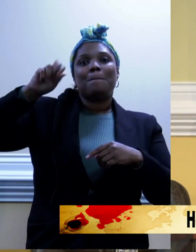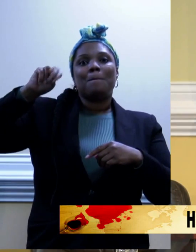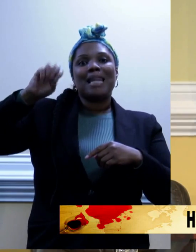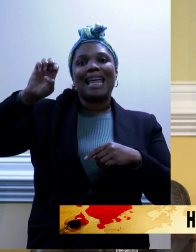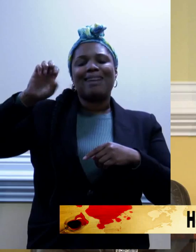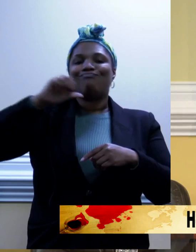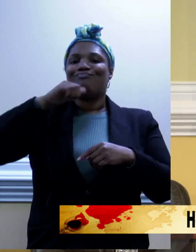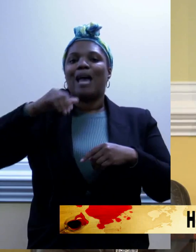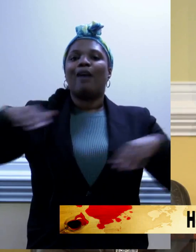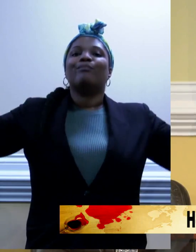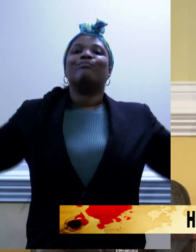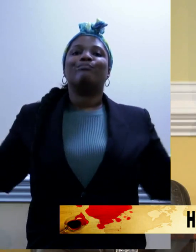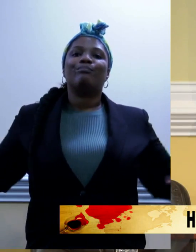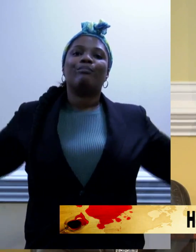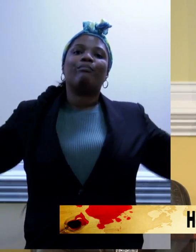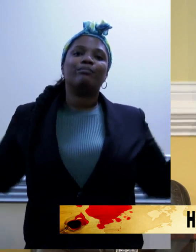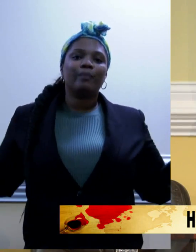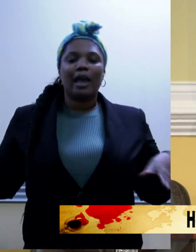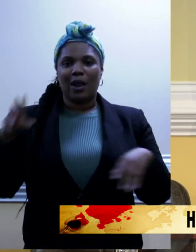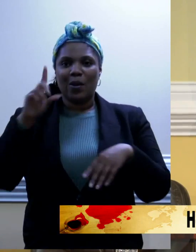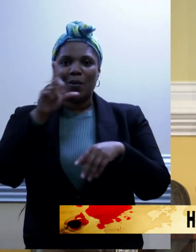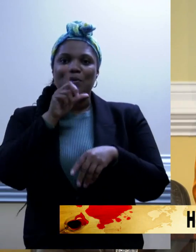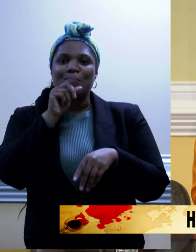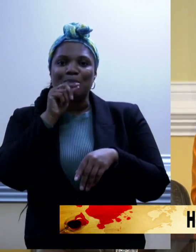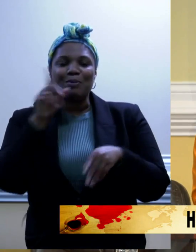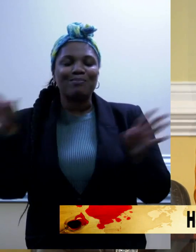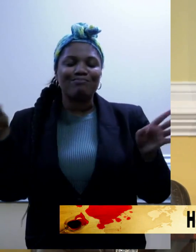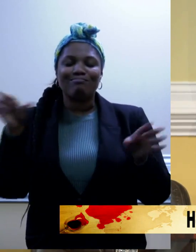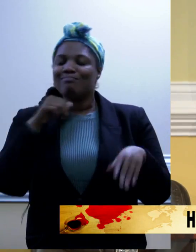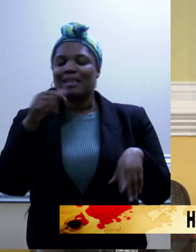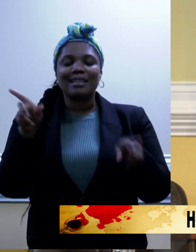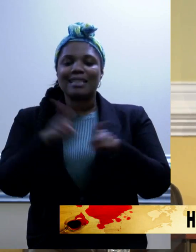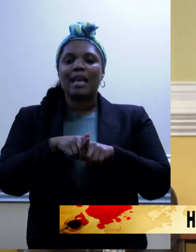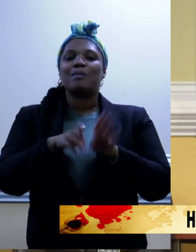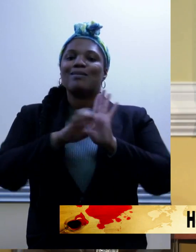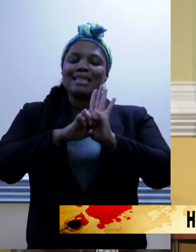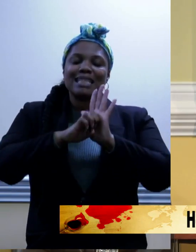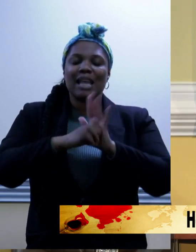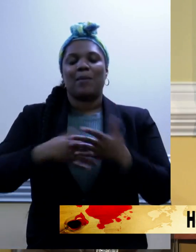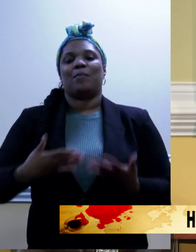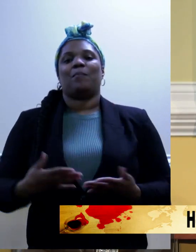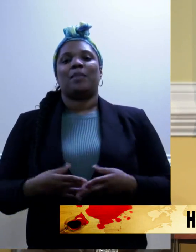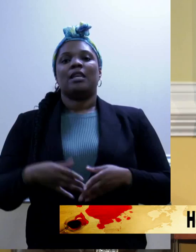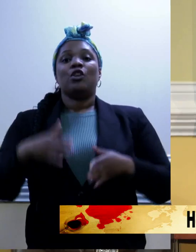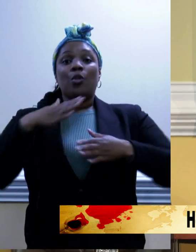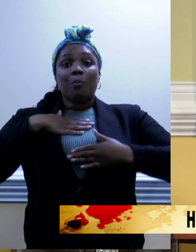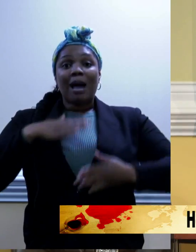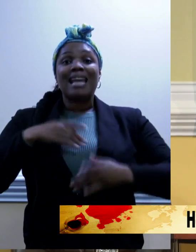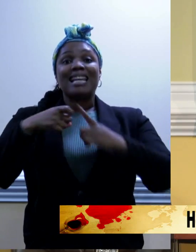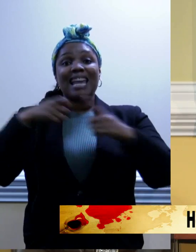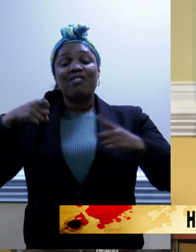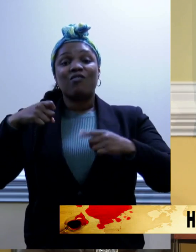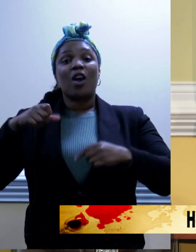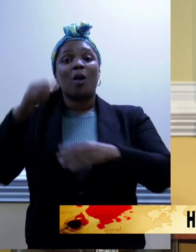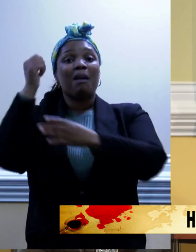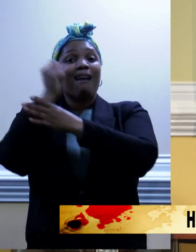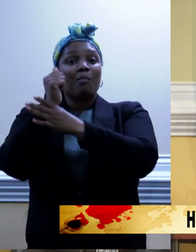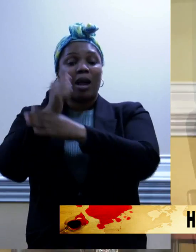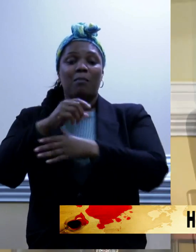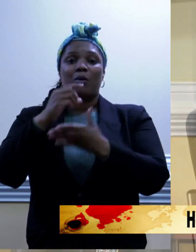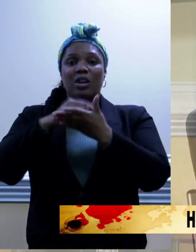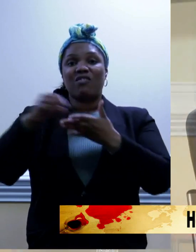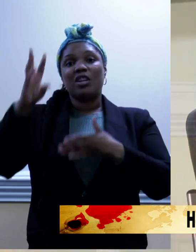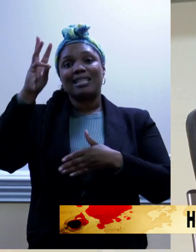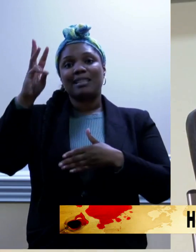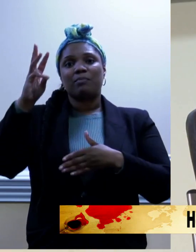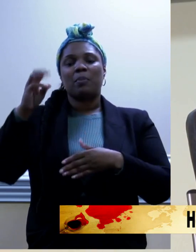Hebrews 10, and we're going to pick it up at verse 6. That's where we left off at, where he said, a body hast thou prepared me. Verse 6, go ahead.